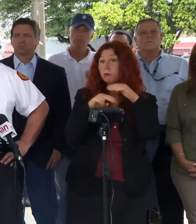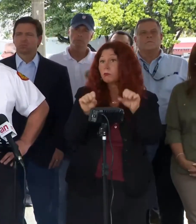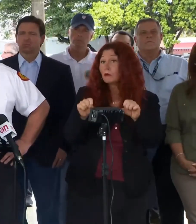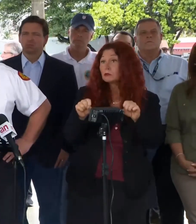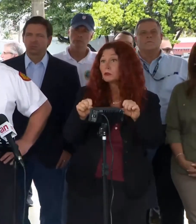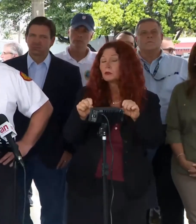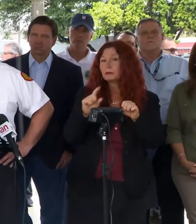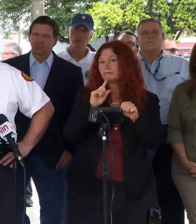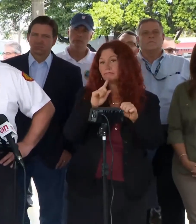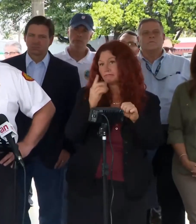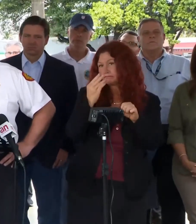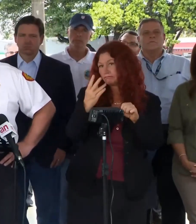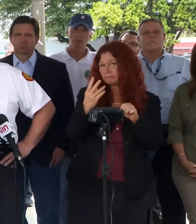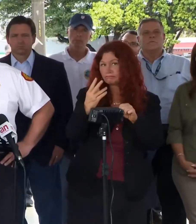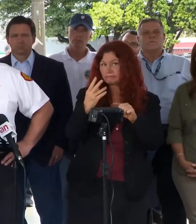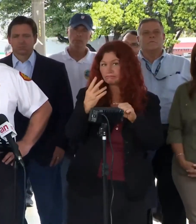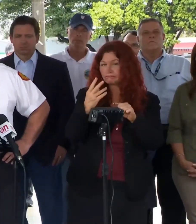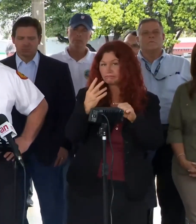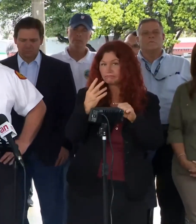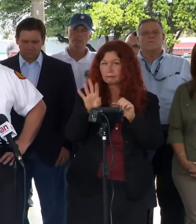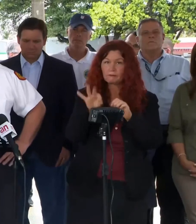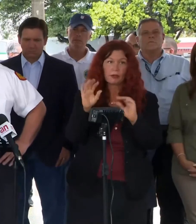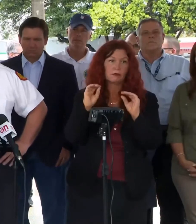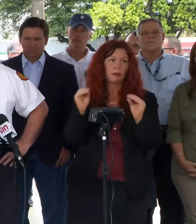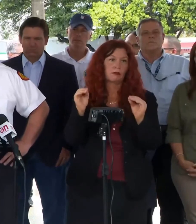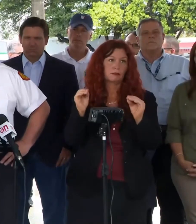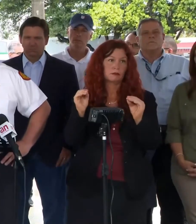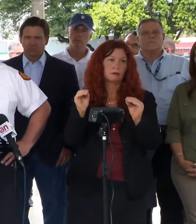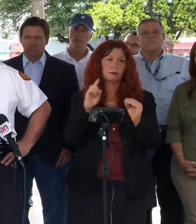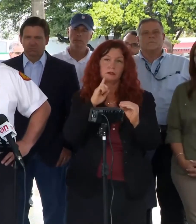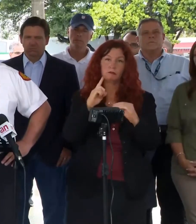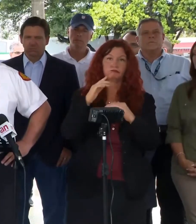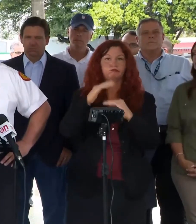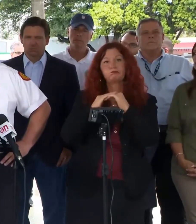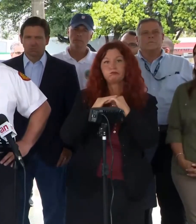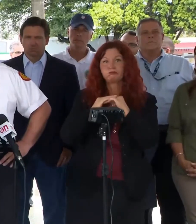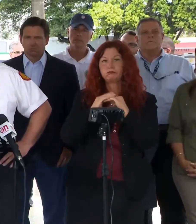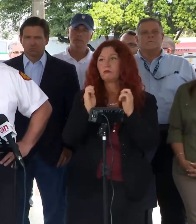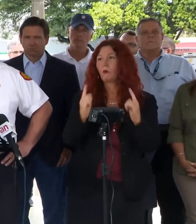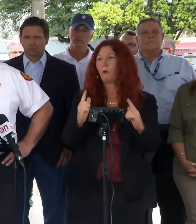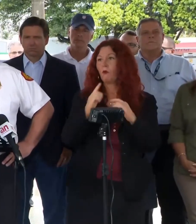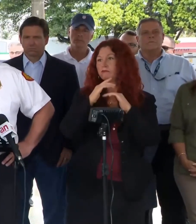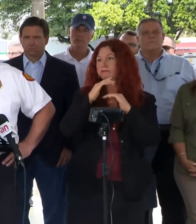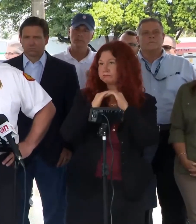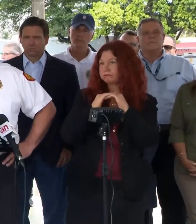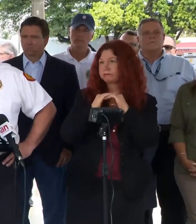pushing. And we'll see if we, you know, where we're at the end.